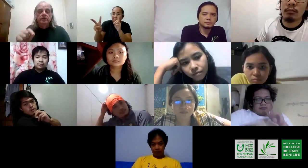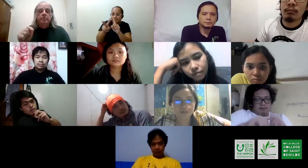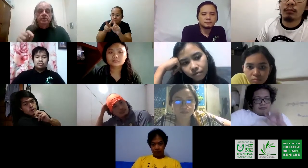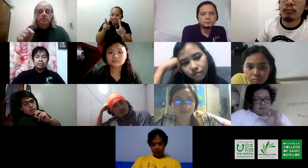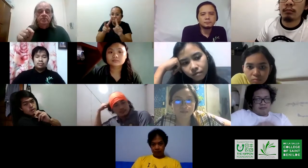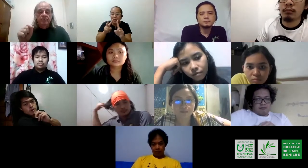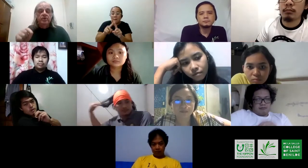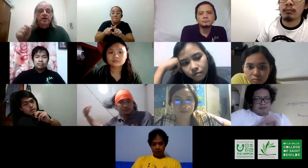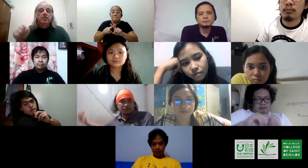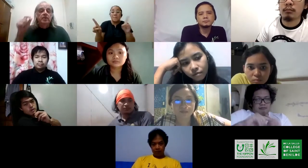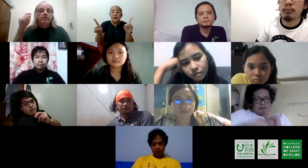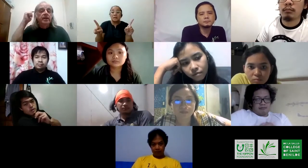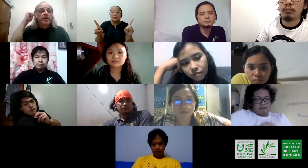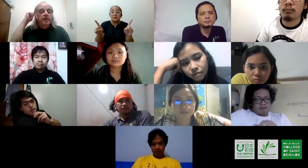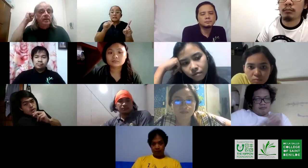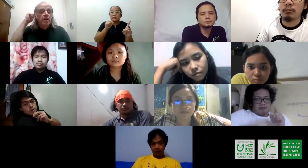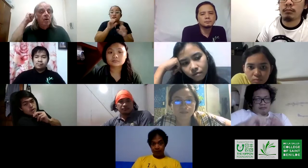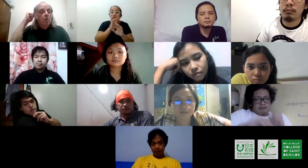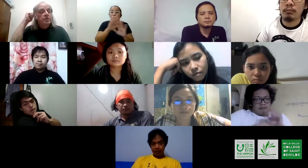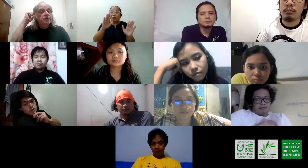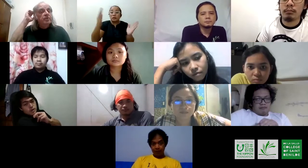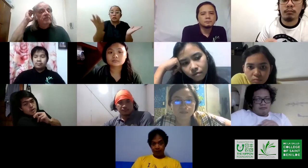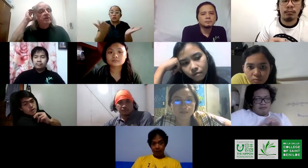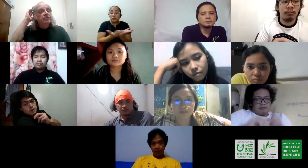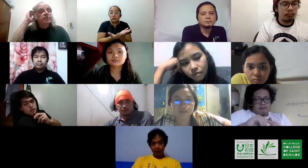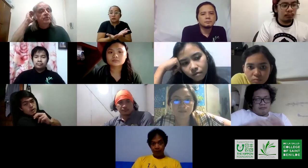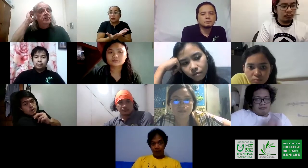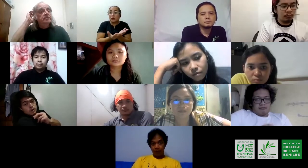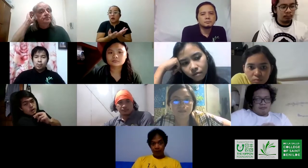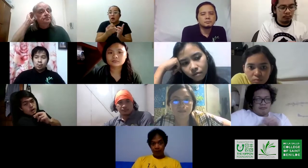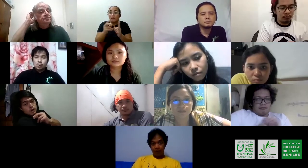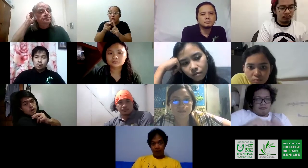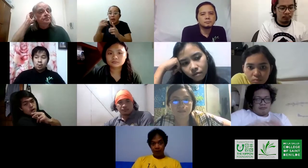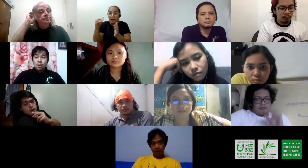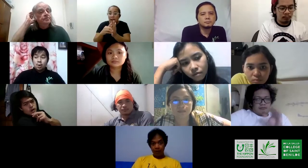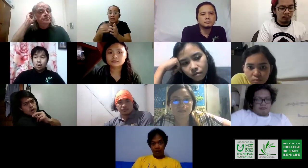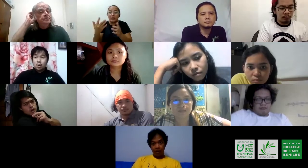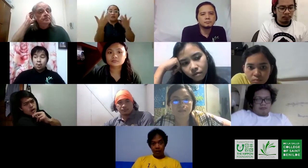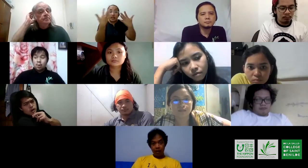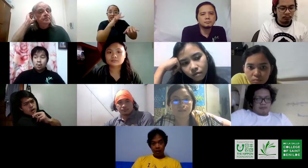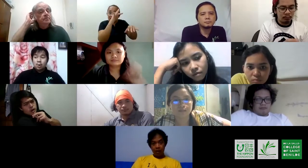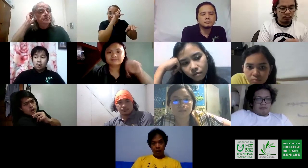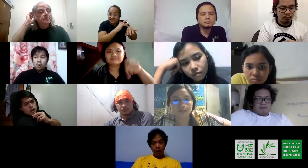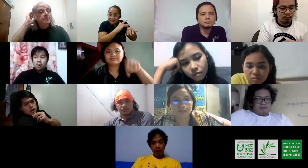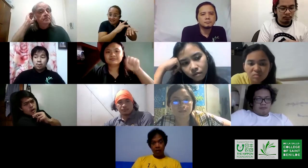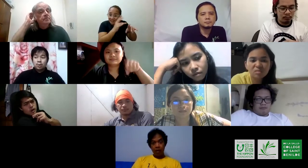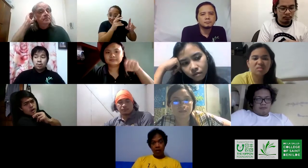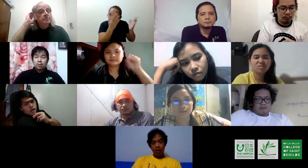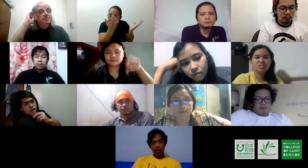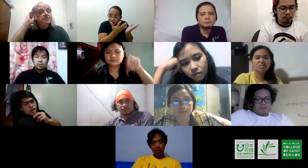don't introduce the vocabulary again once you have introduced it.